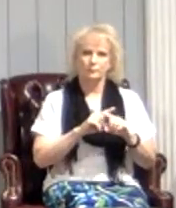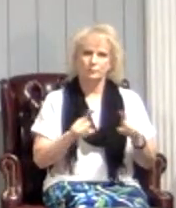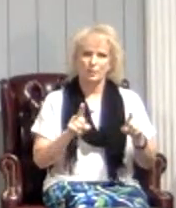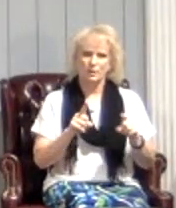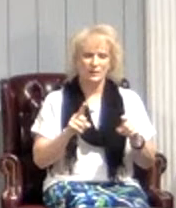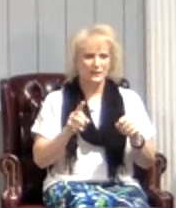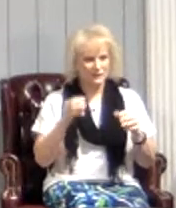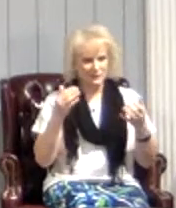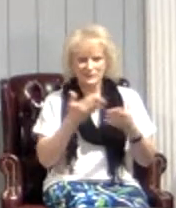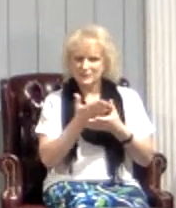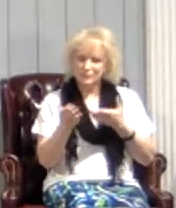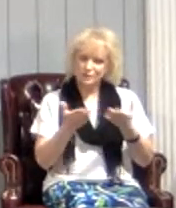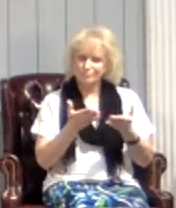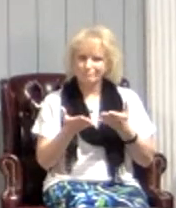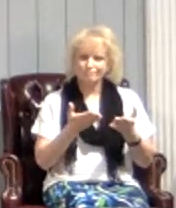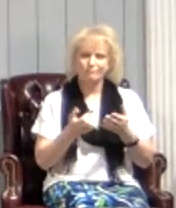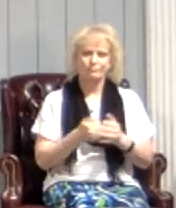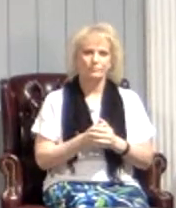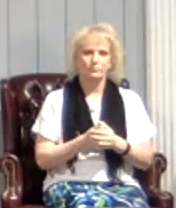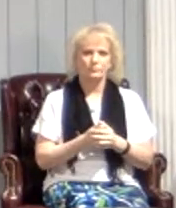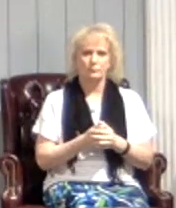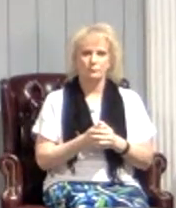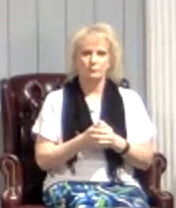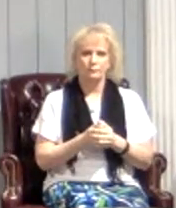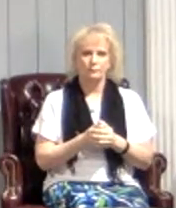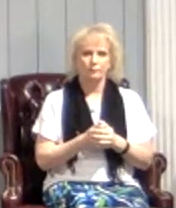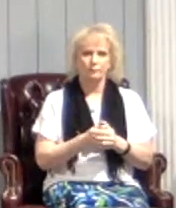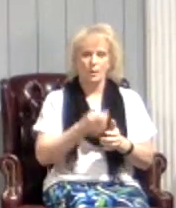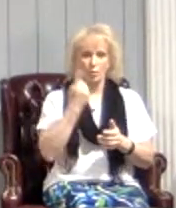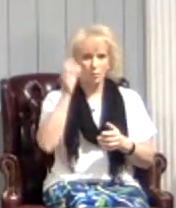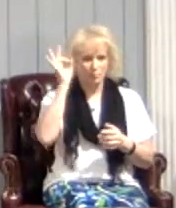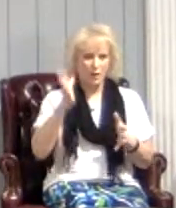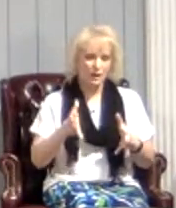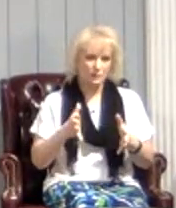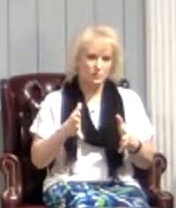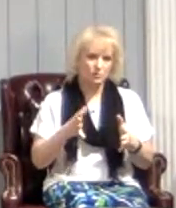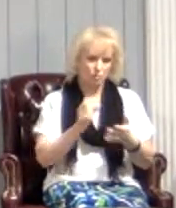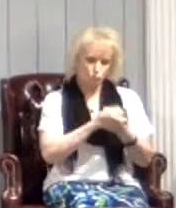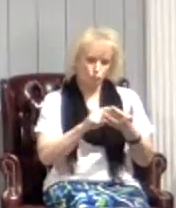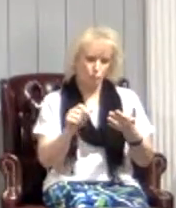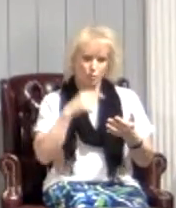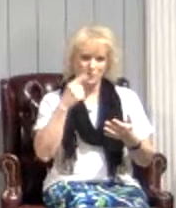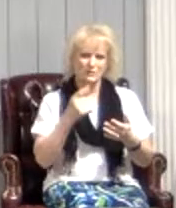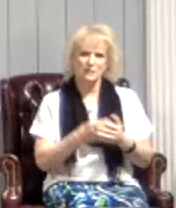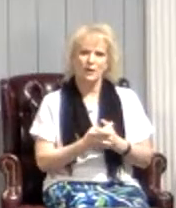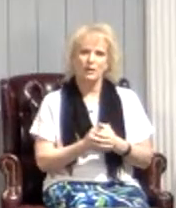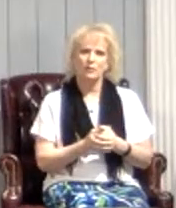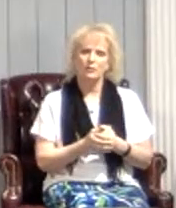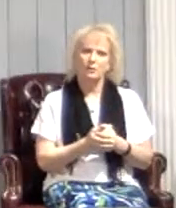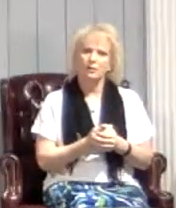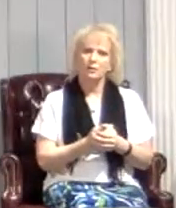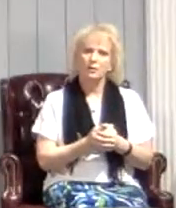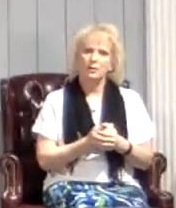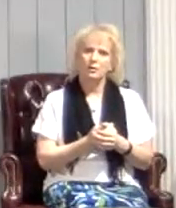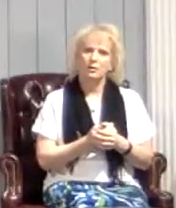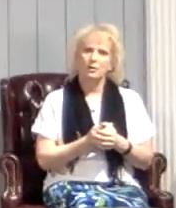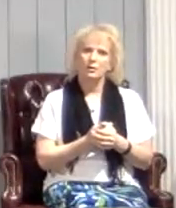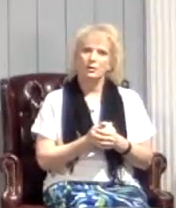you got to take the positive even with a grain of salt. One pastor wrote and said, and he said this, he